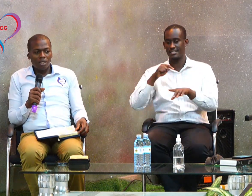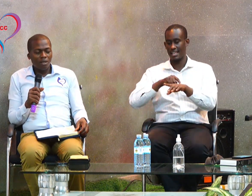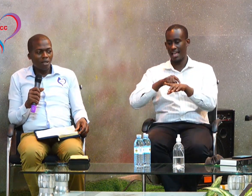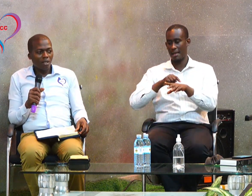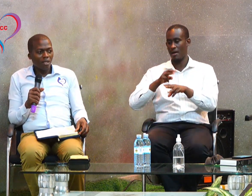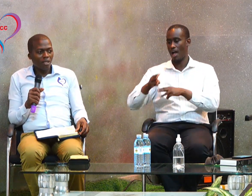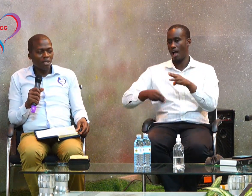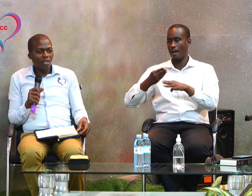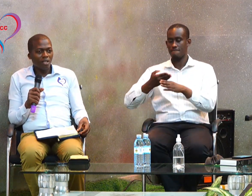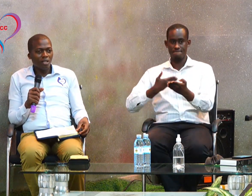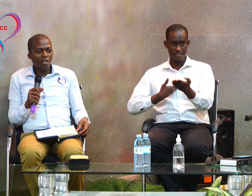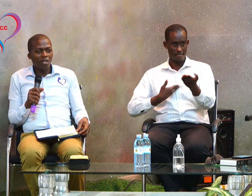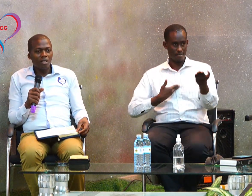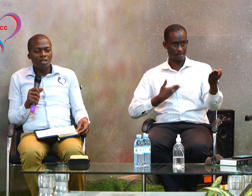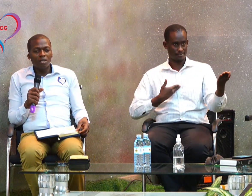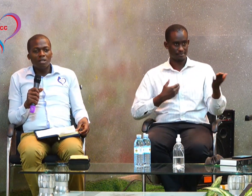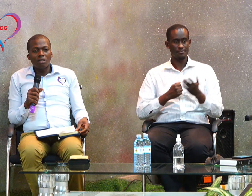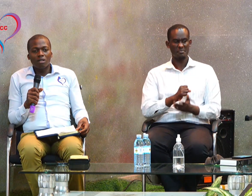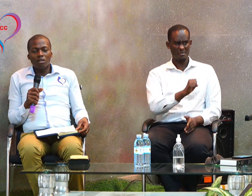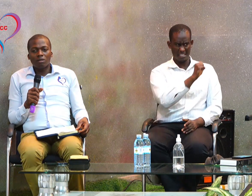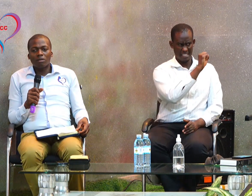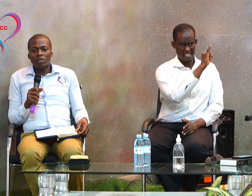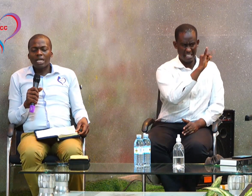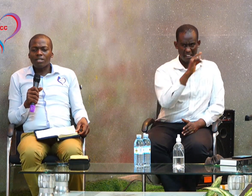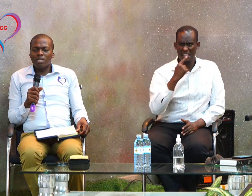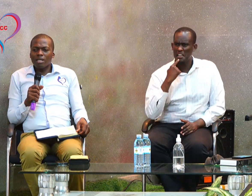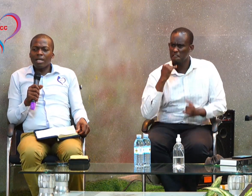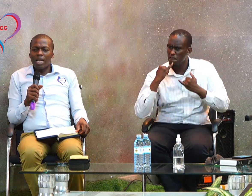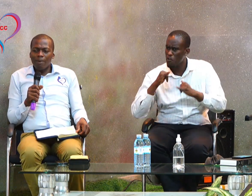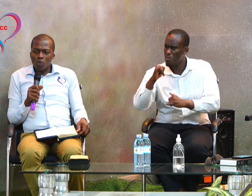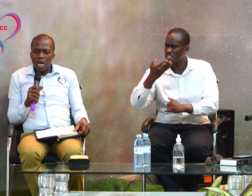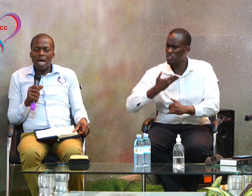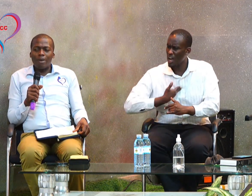If they told you that you really have 1 month remaining here on earth,